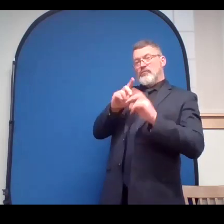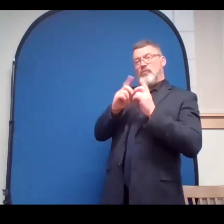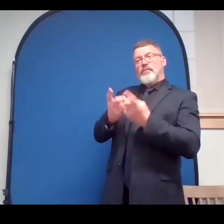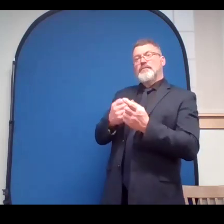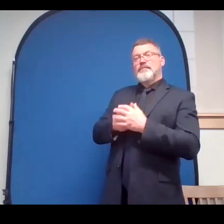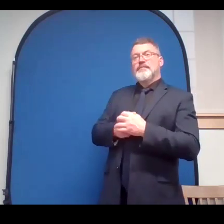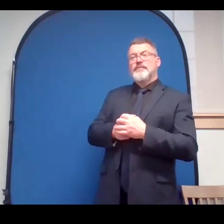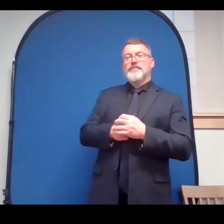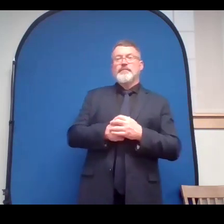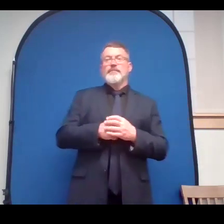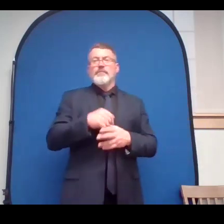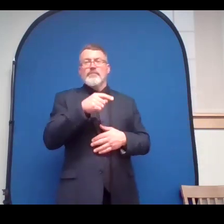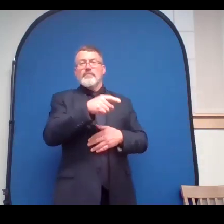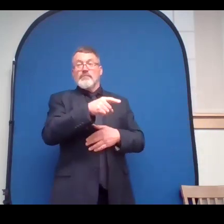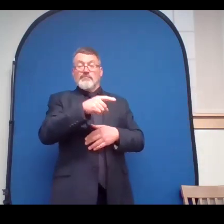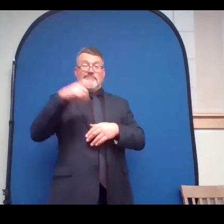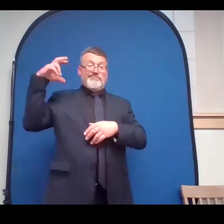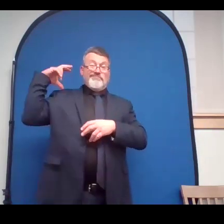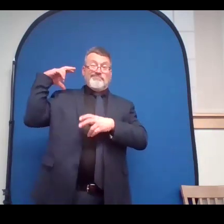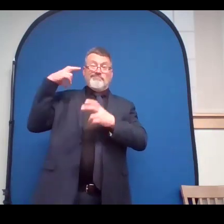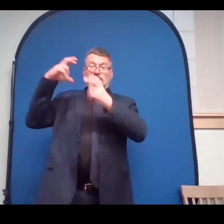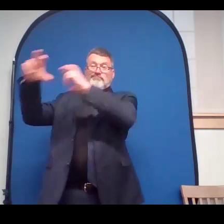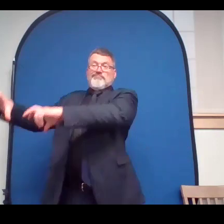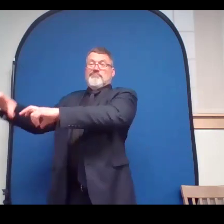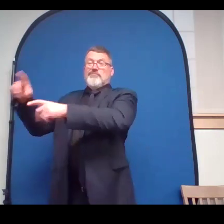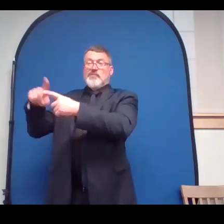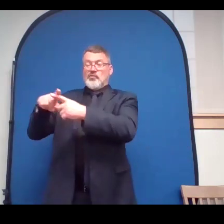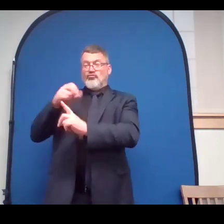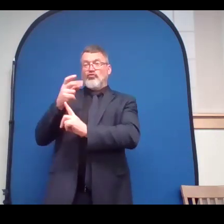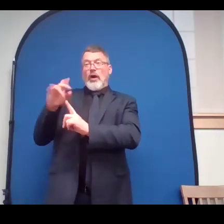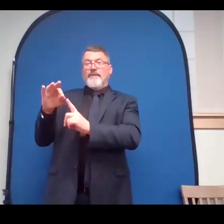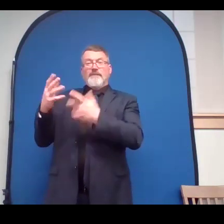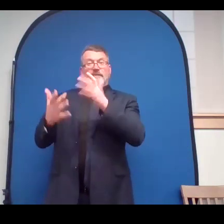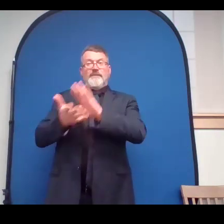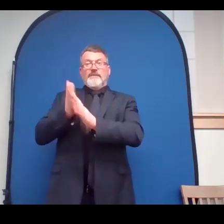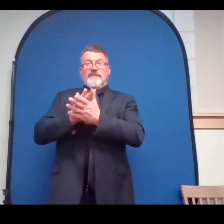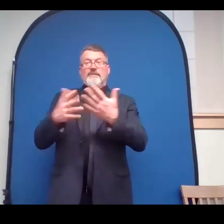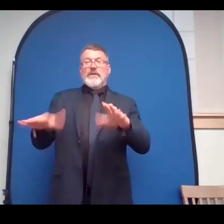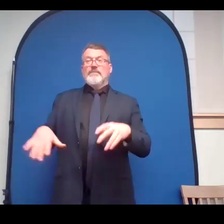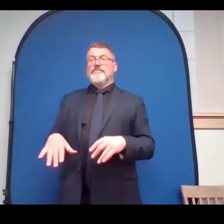Sheriff's Office, you felt that you had handled the situation? Yes, ma'am.